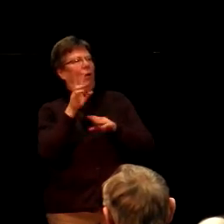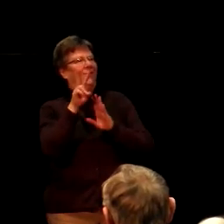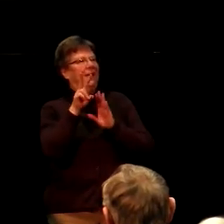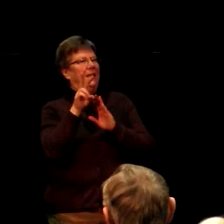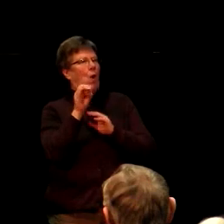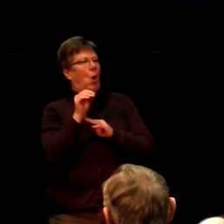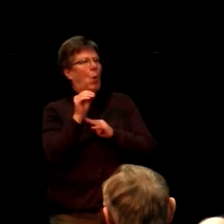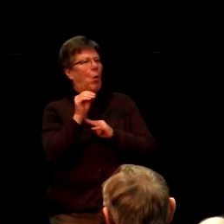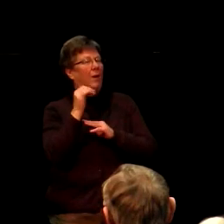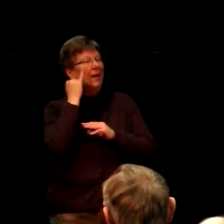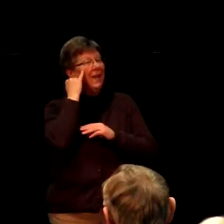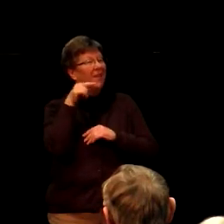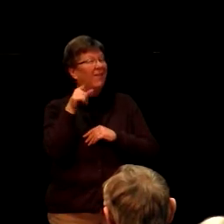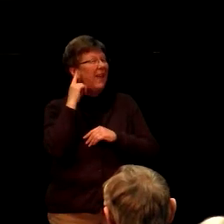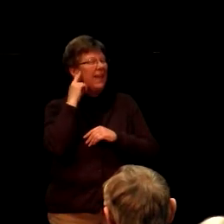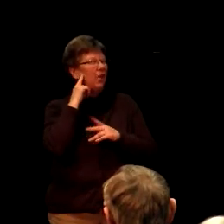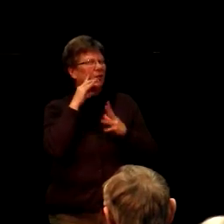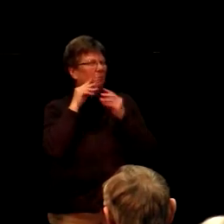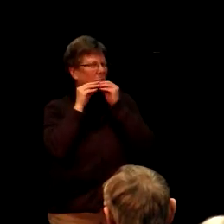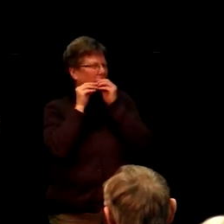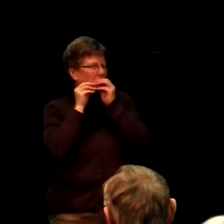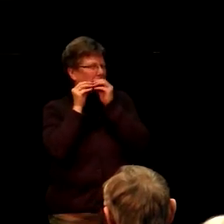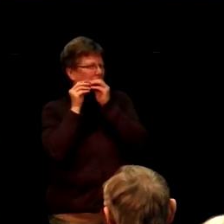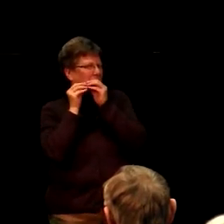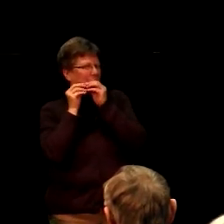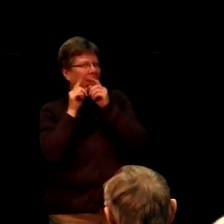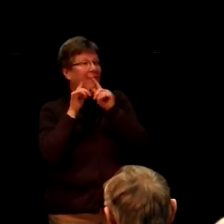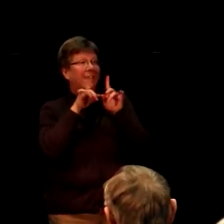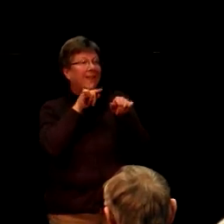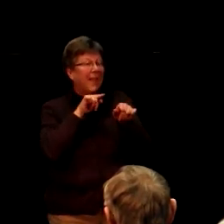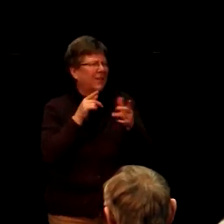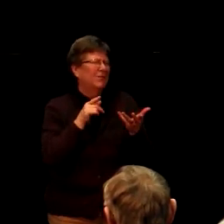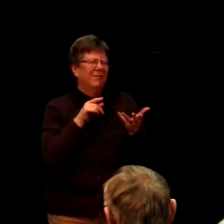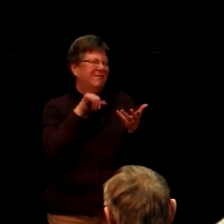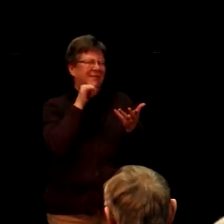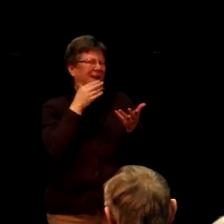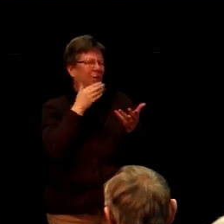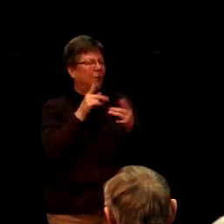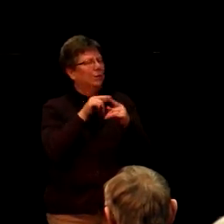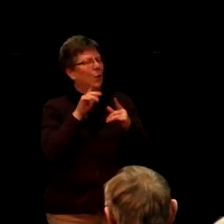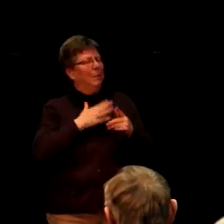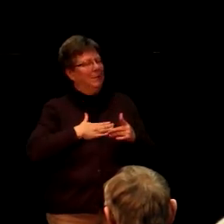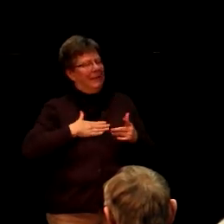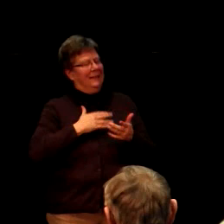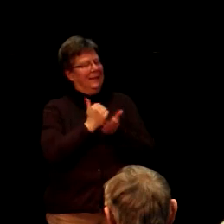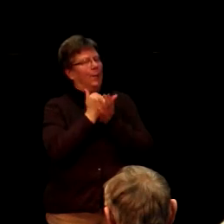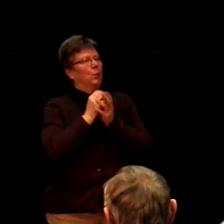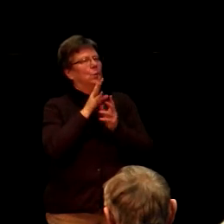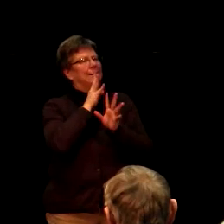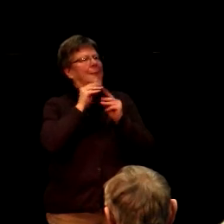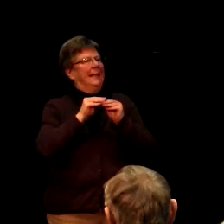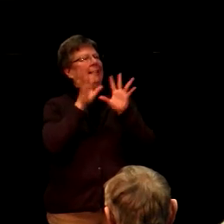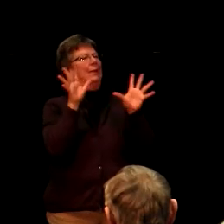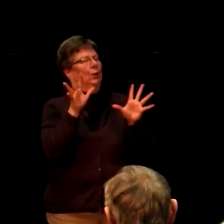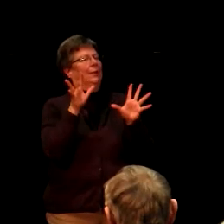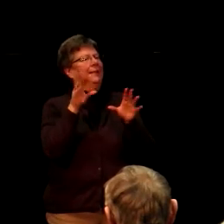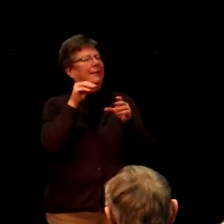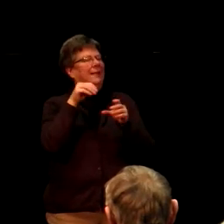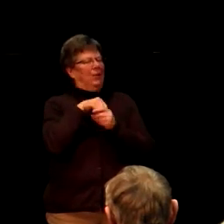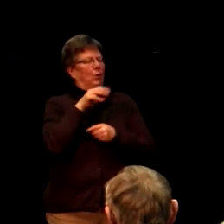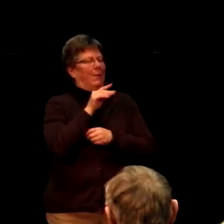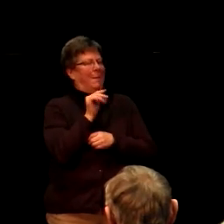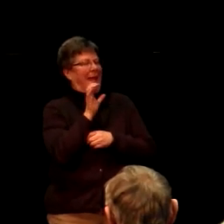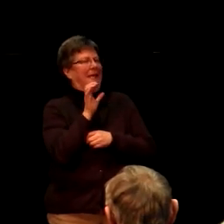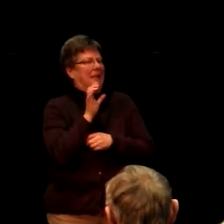they hear is and then the answer, it's not a very good experience for them. So please help out the other people in the auditorium and